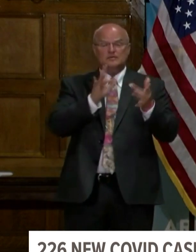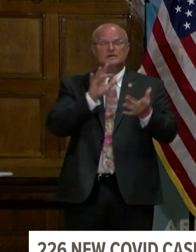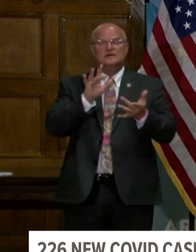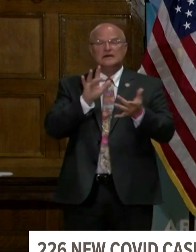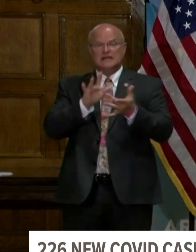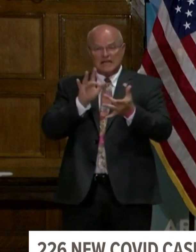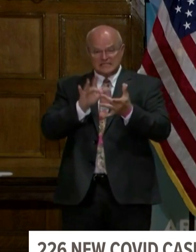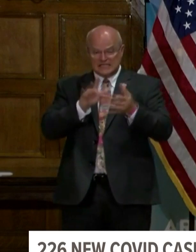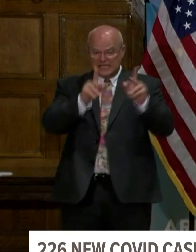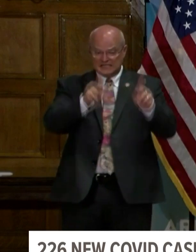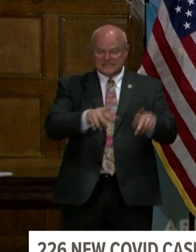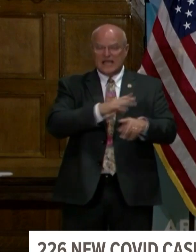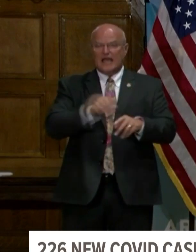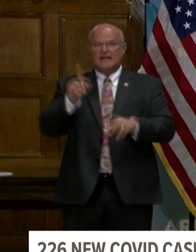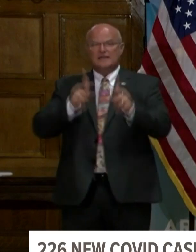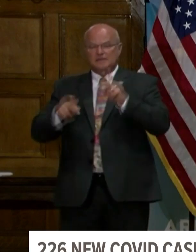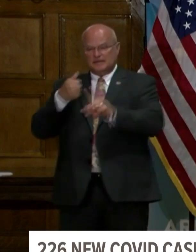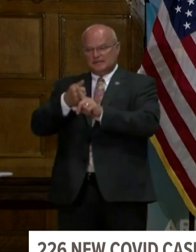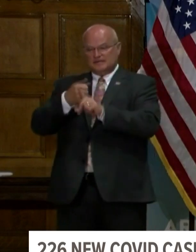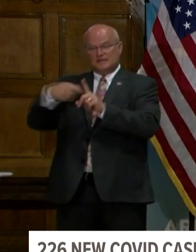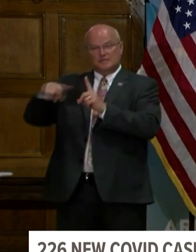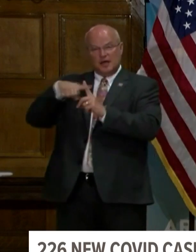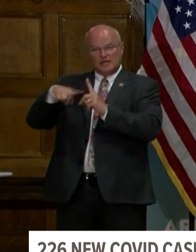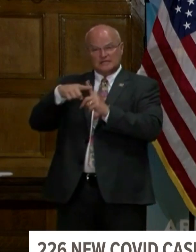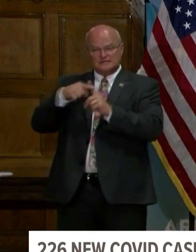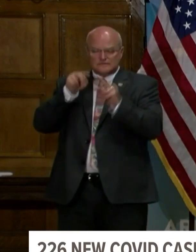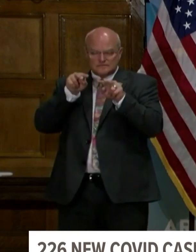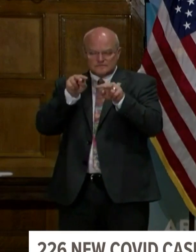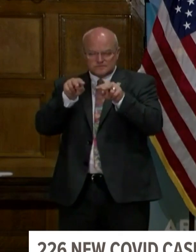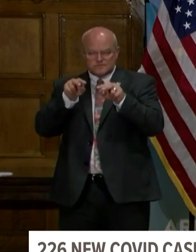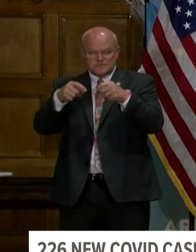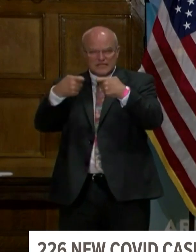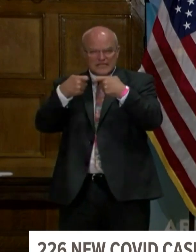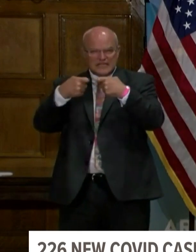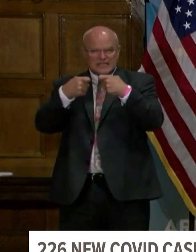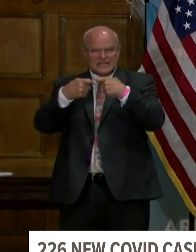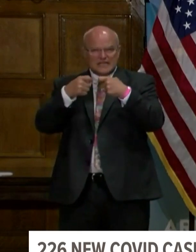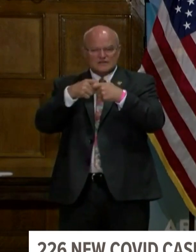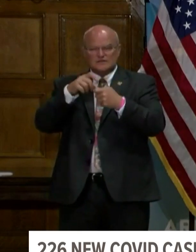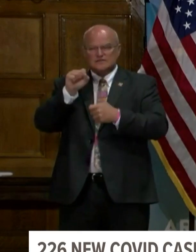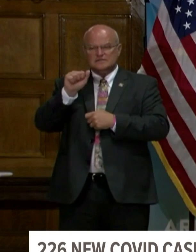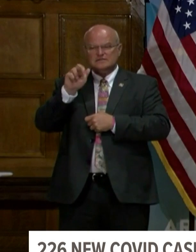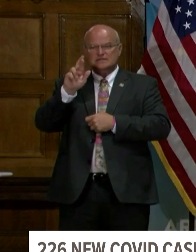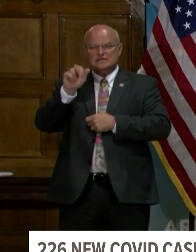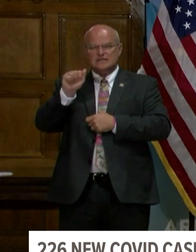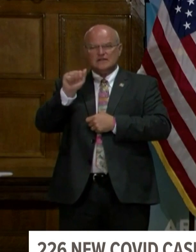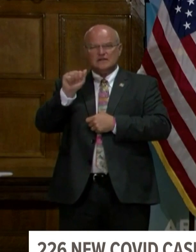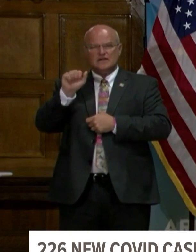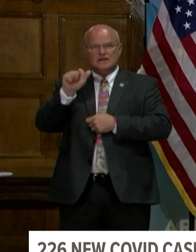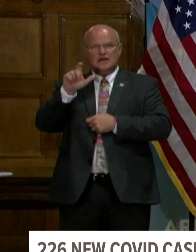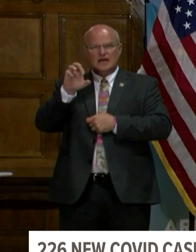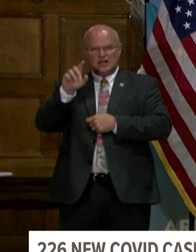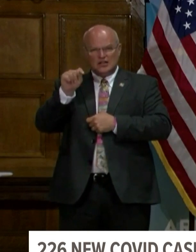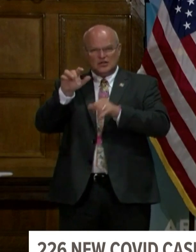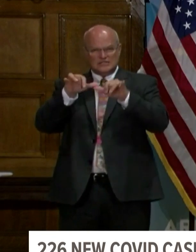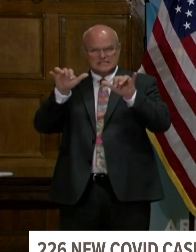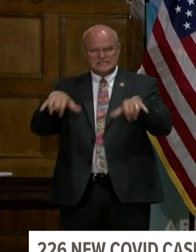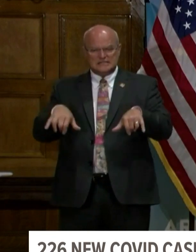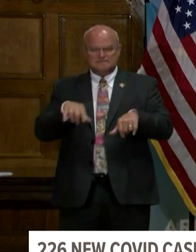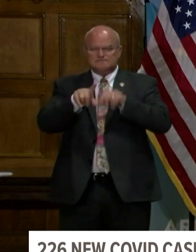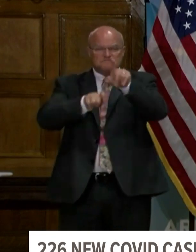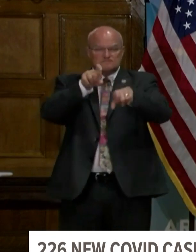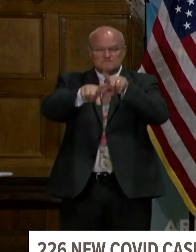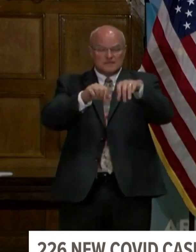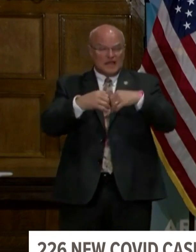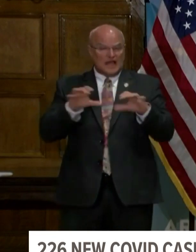the people who are cases, are monitored through our electronic SARA alert system to inquire how they're doing every